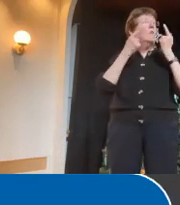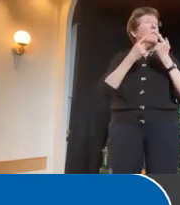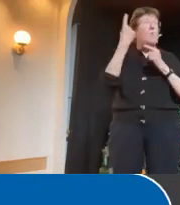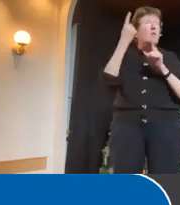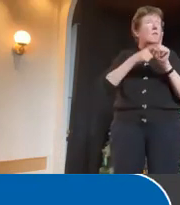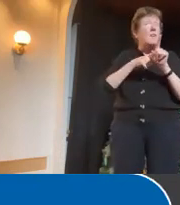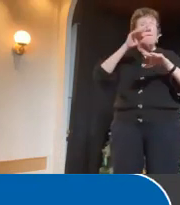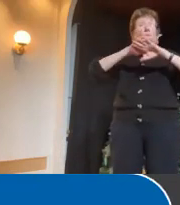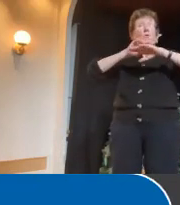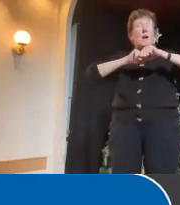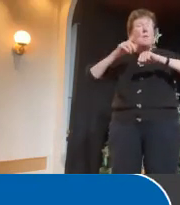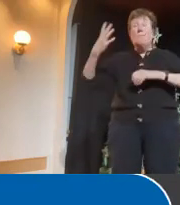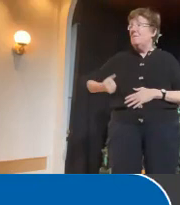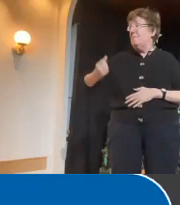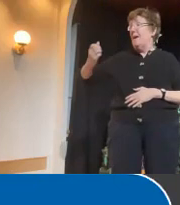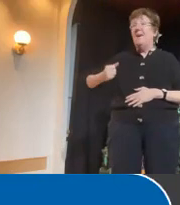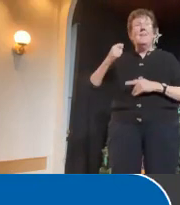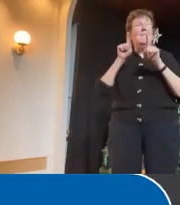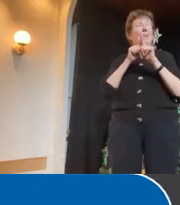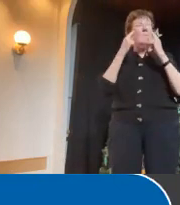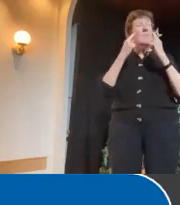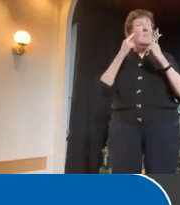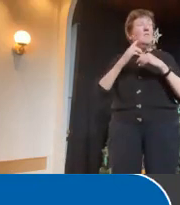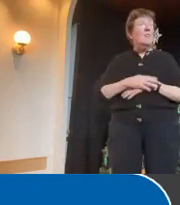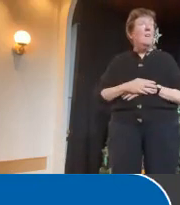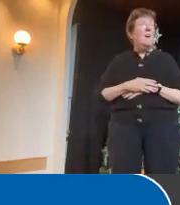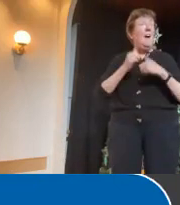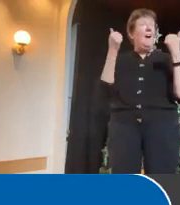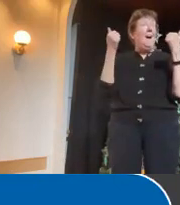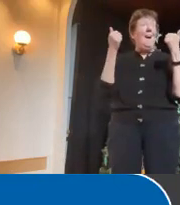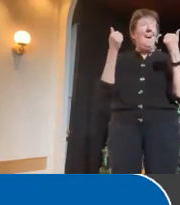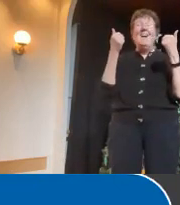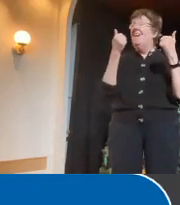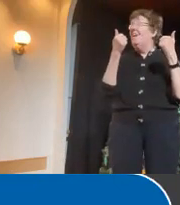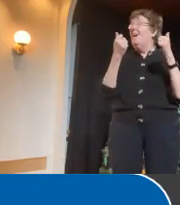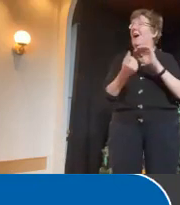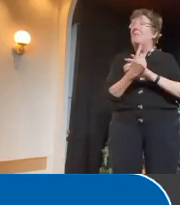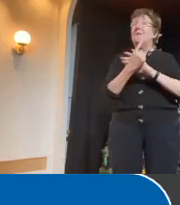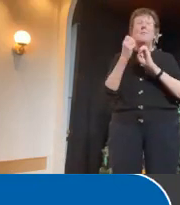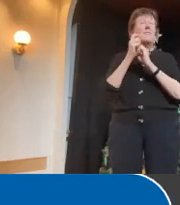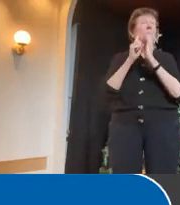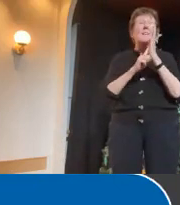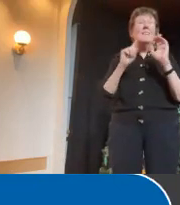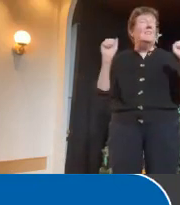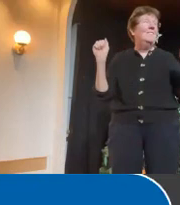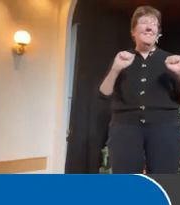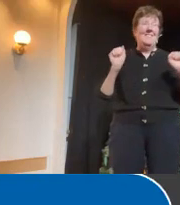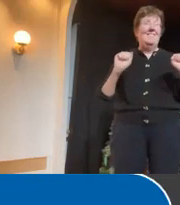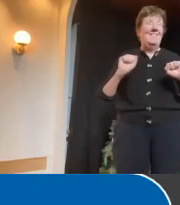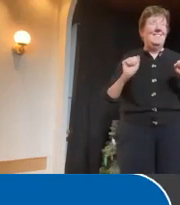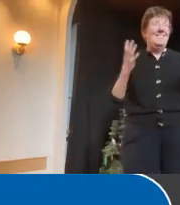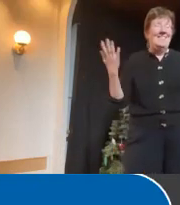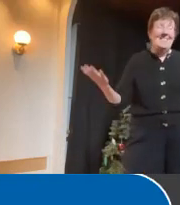in both spoken Welsh and spoken Gaelic. 1 year, full time, still paid as a teacher, they take a language